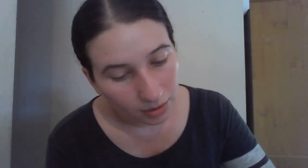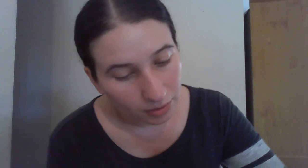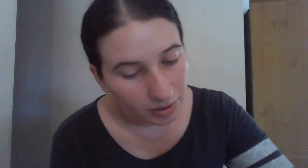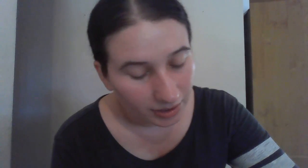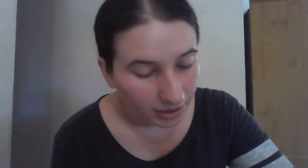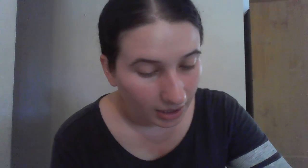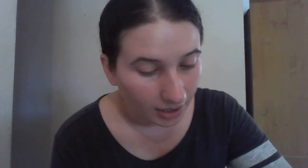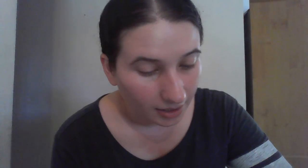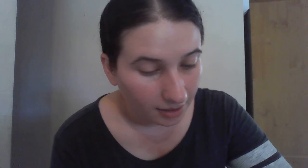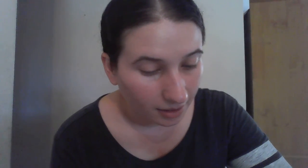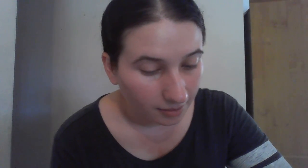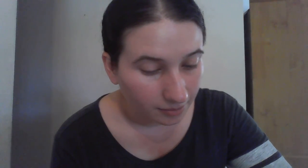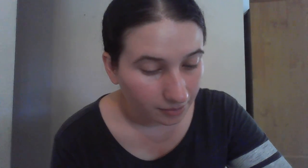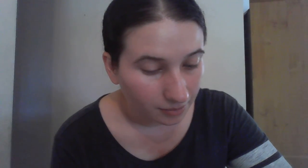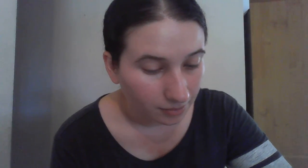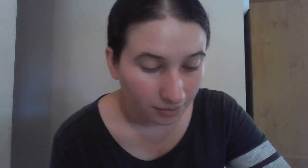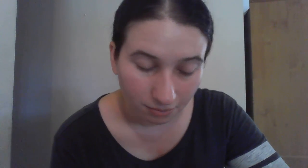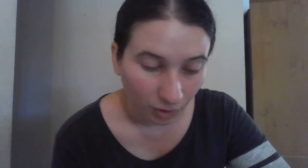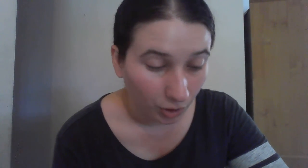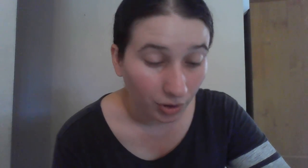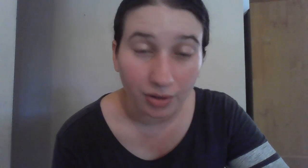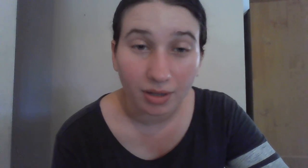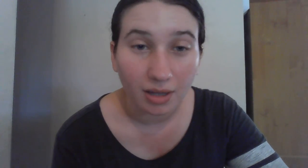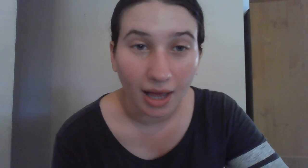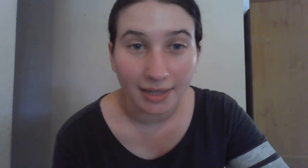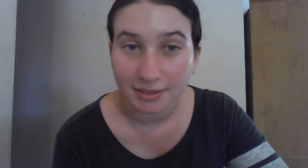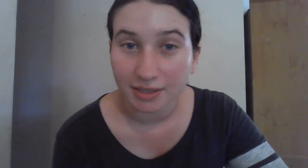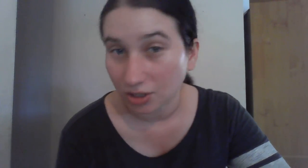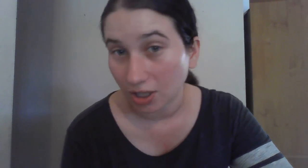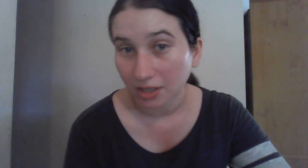You could say the girl has the chair.